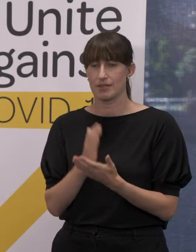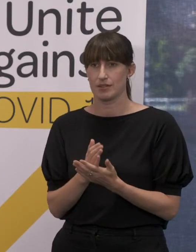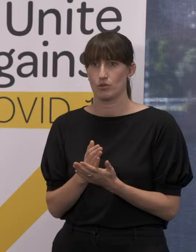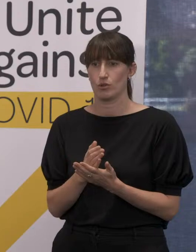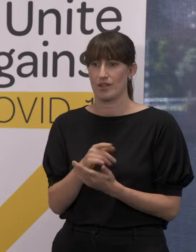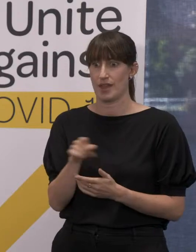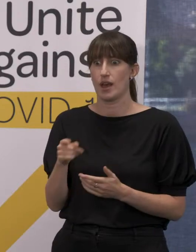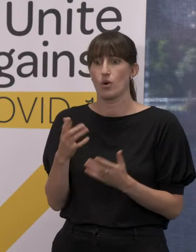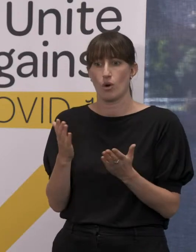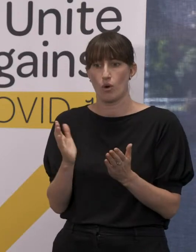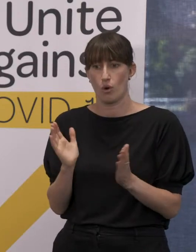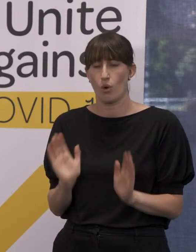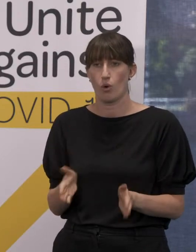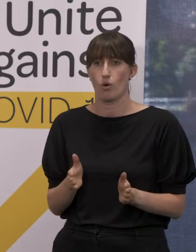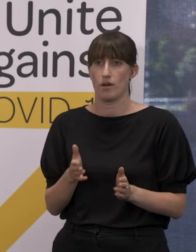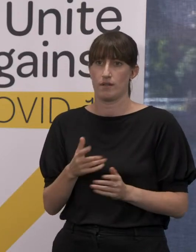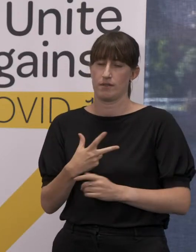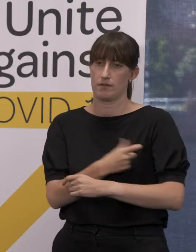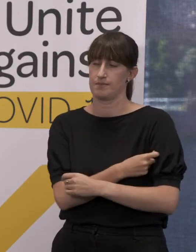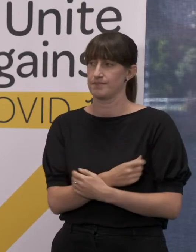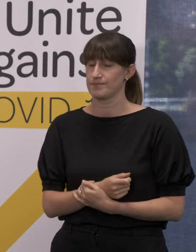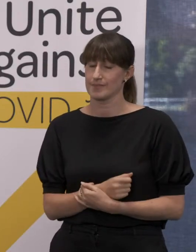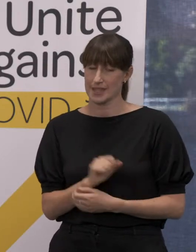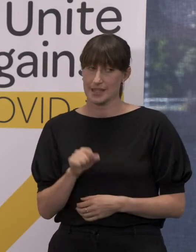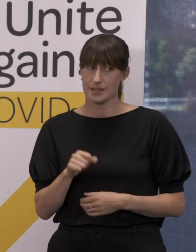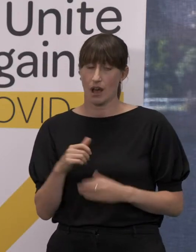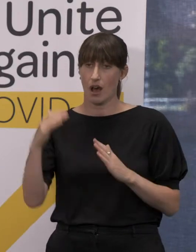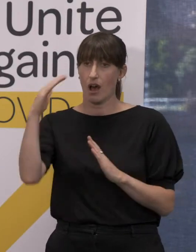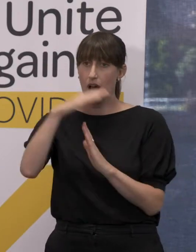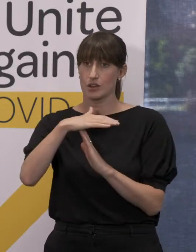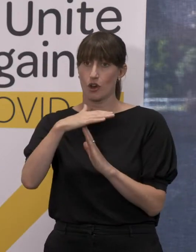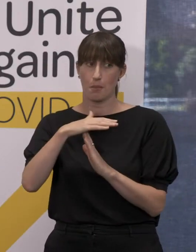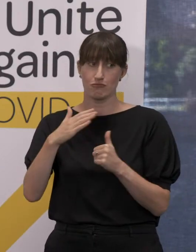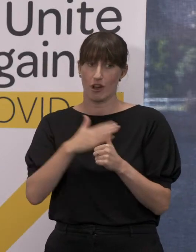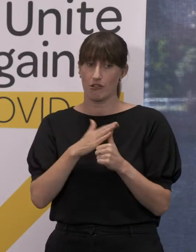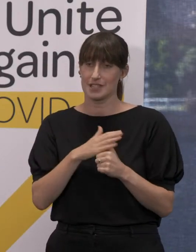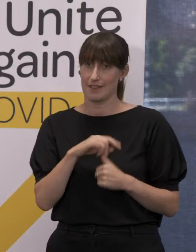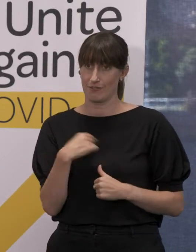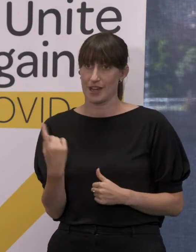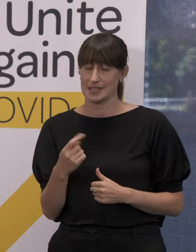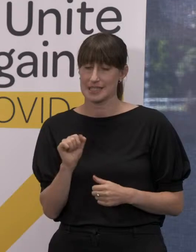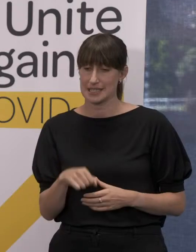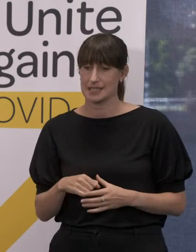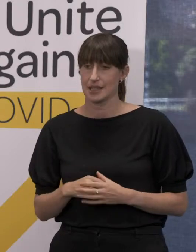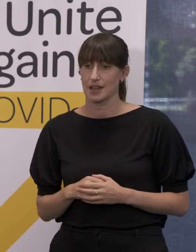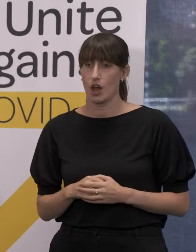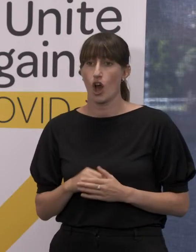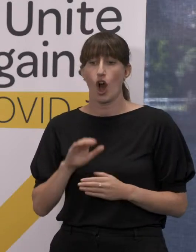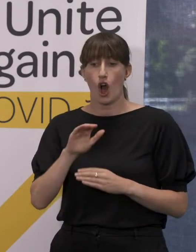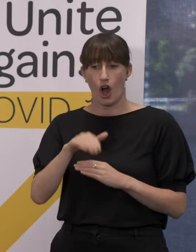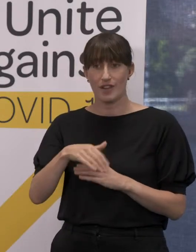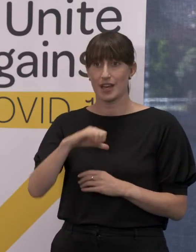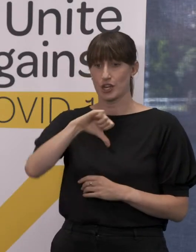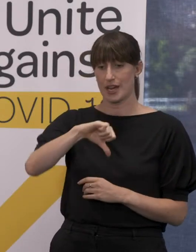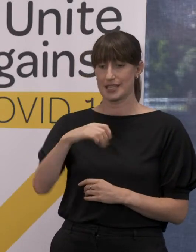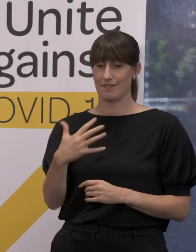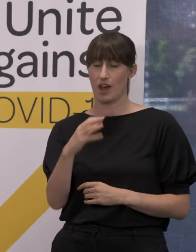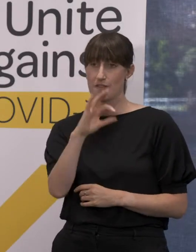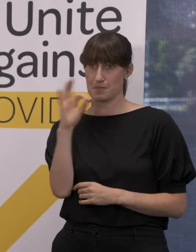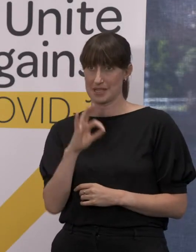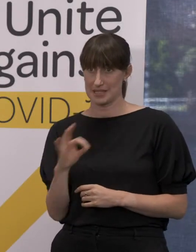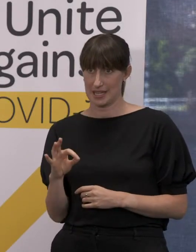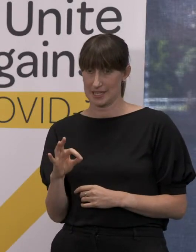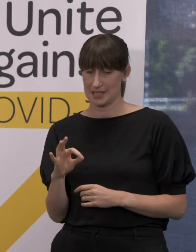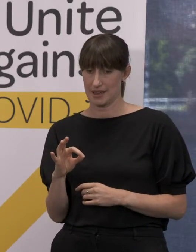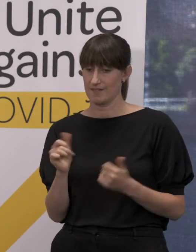first group that we vaccinated, and around 95% of that group, a larger group than was originally envisaged, it's more